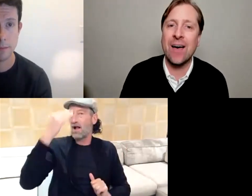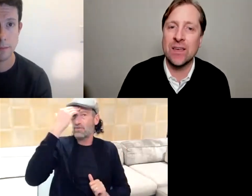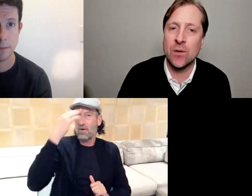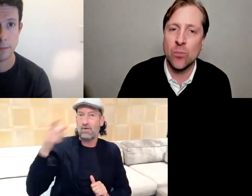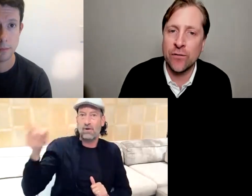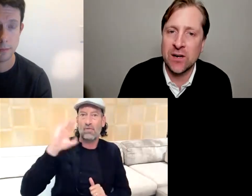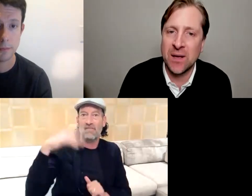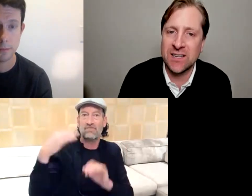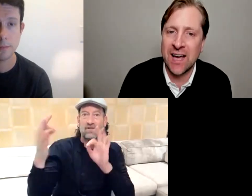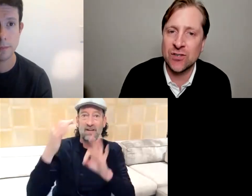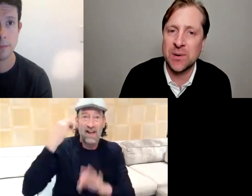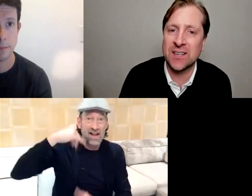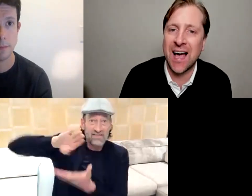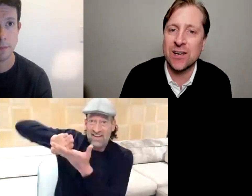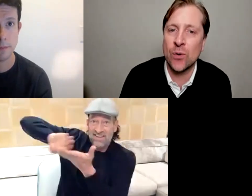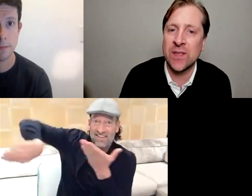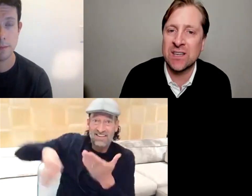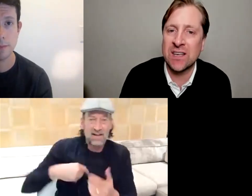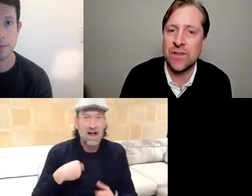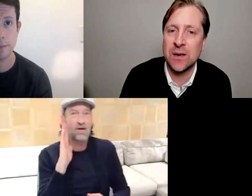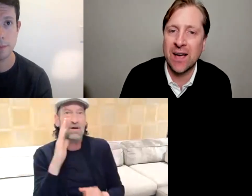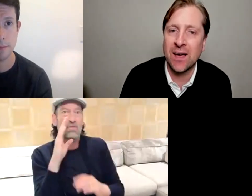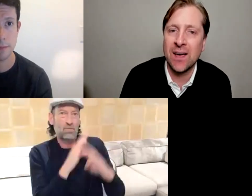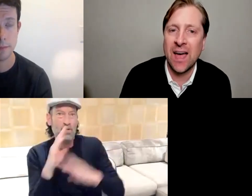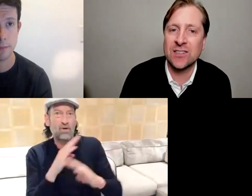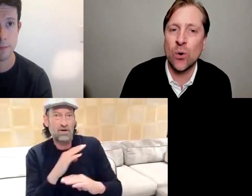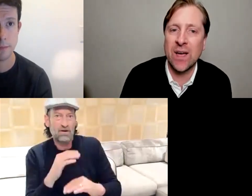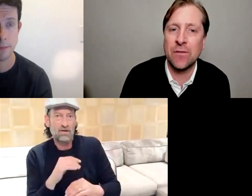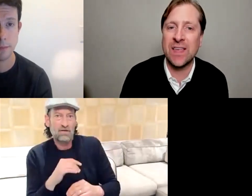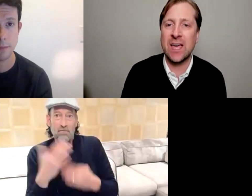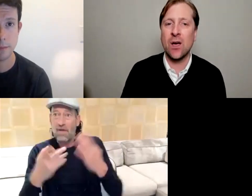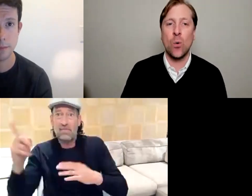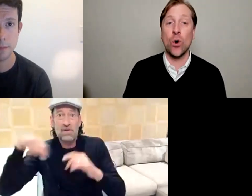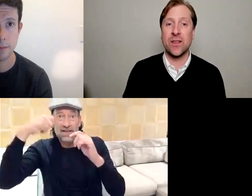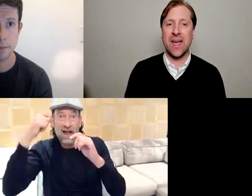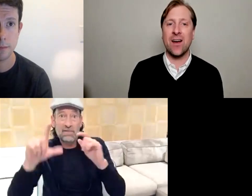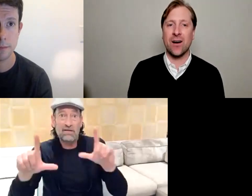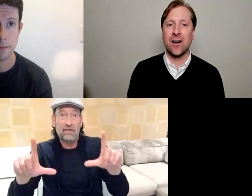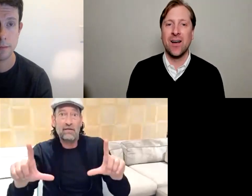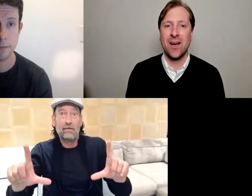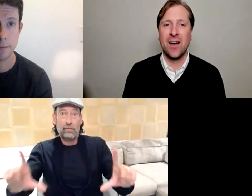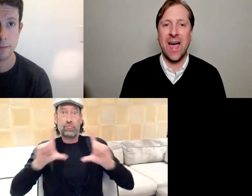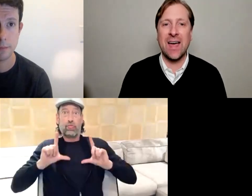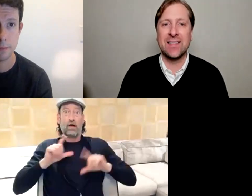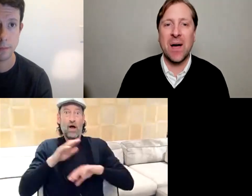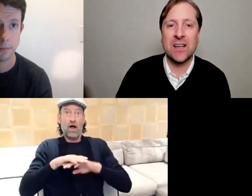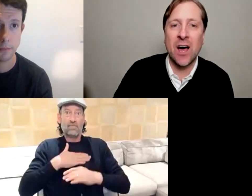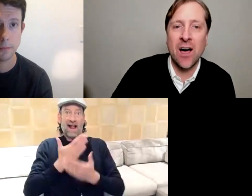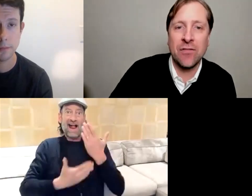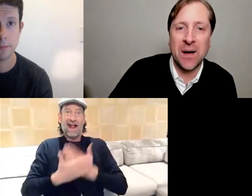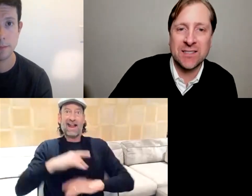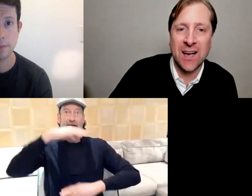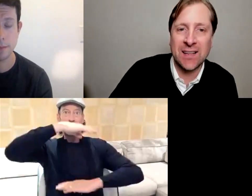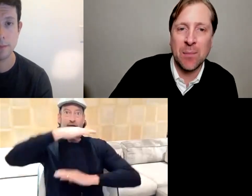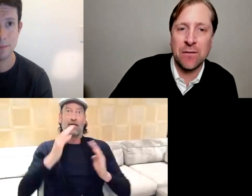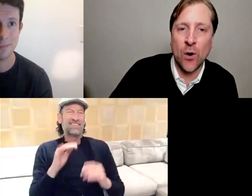to have even more freedom as an actor, because I know they would give feedback. And so if they weren't there, and they might cut off